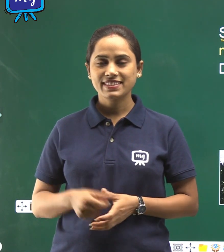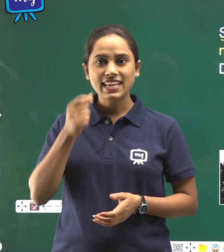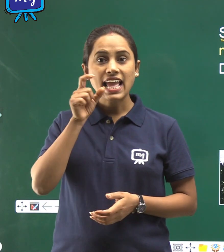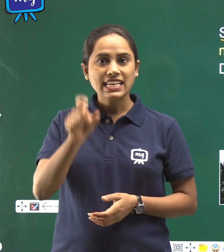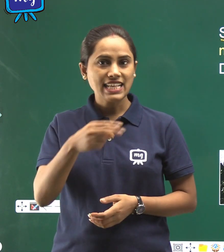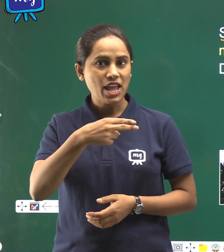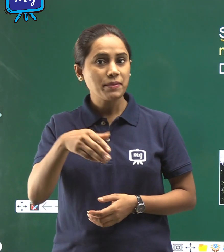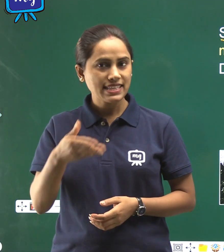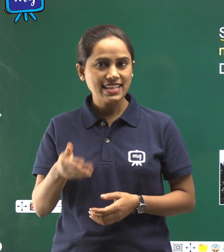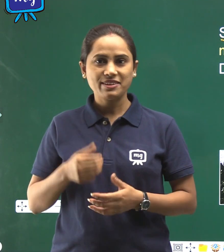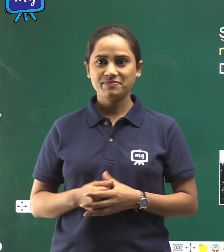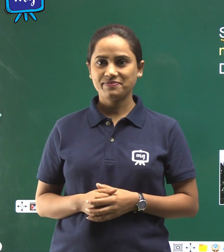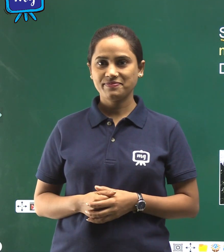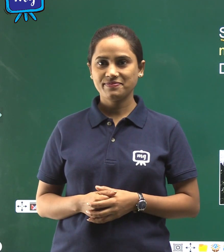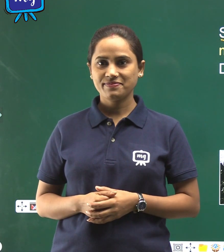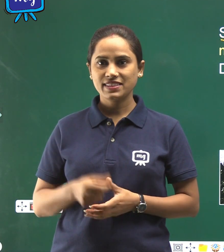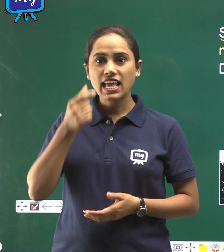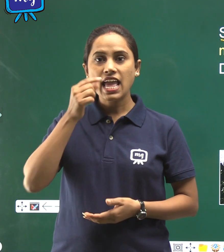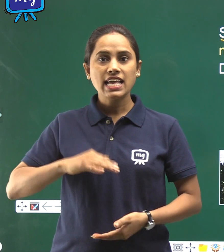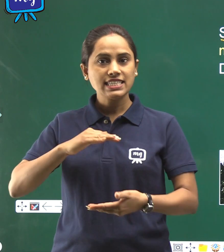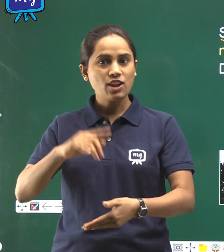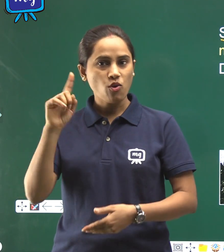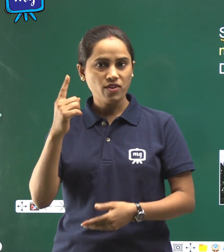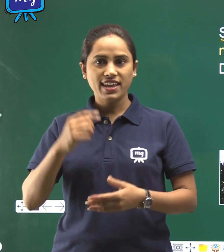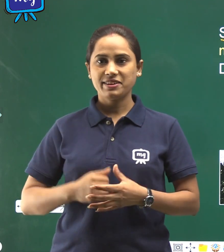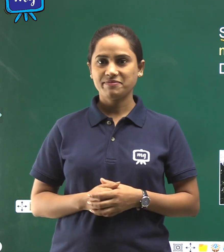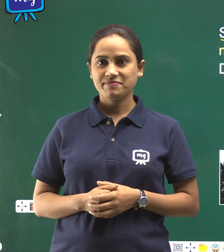Sahib is the son of a